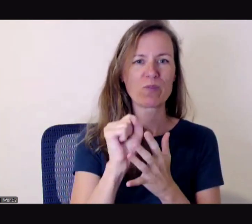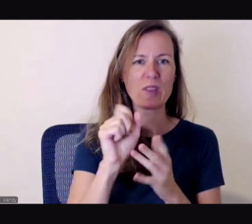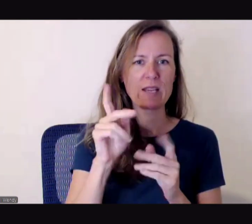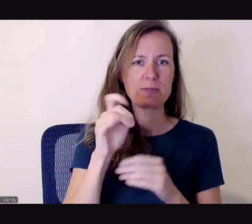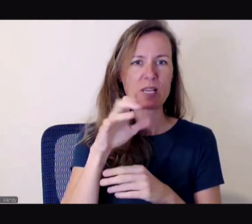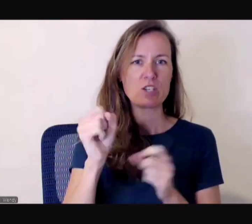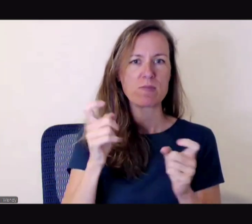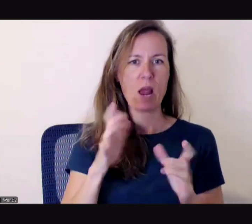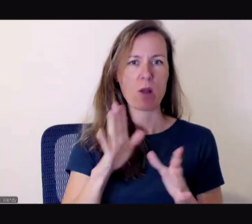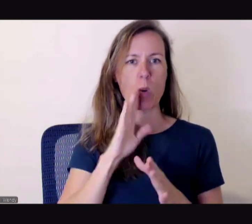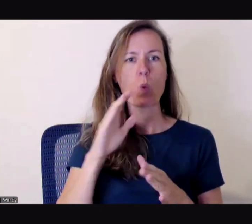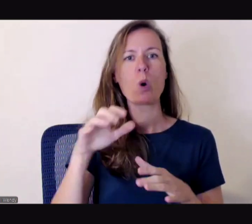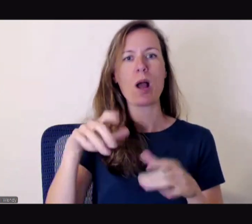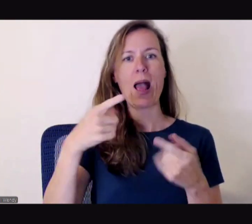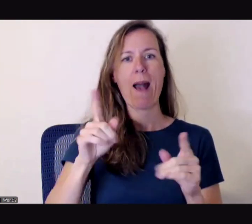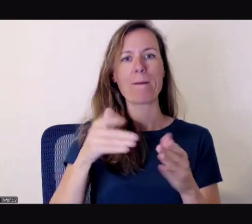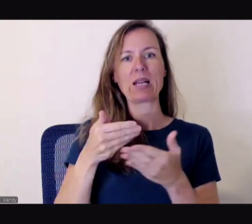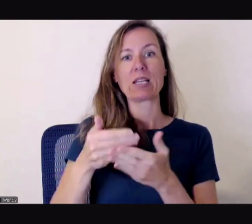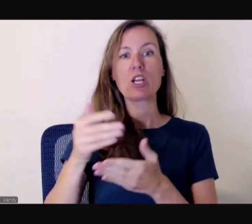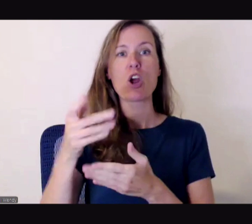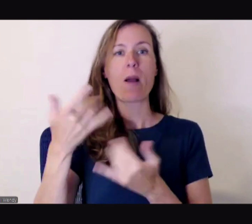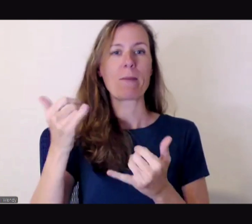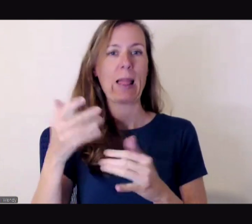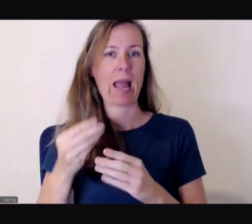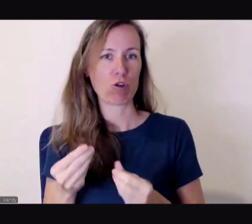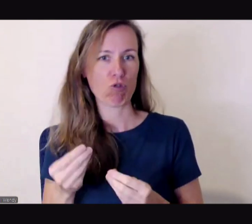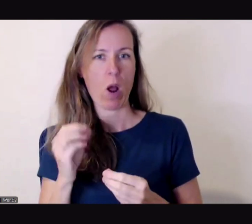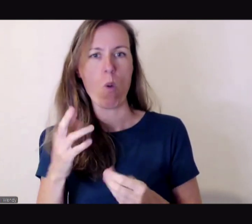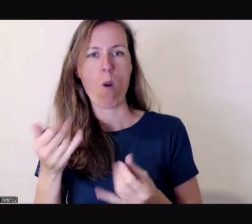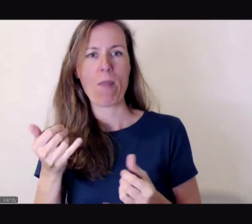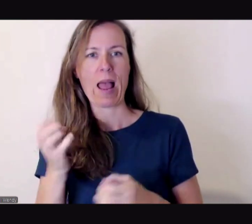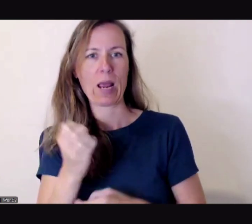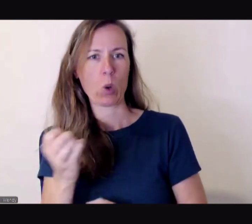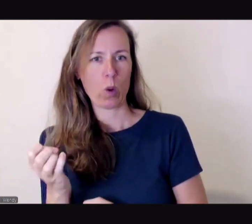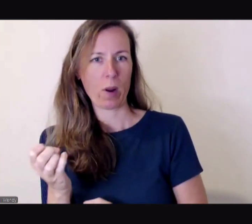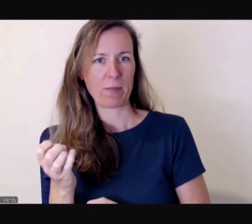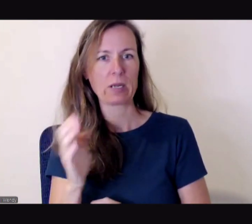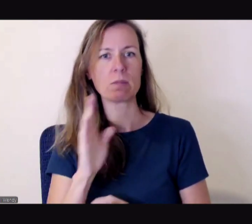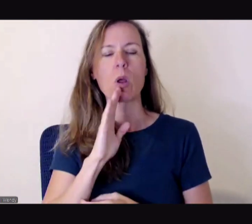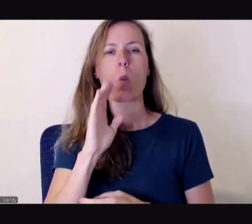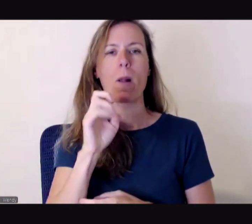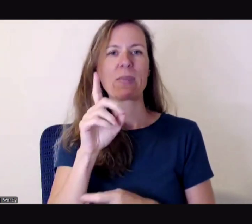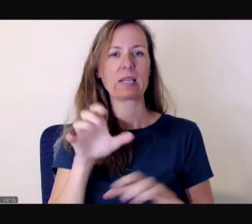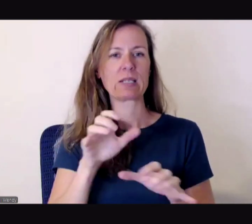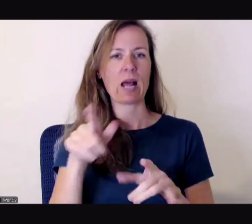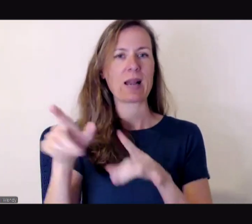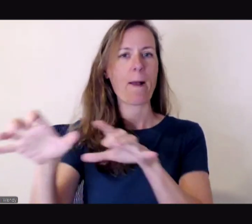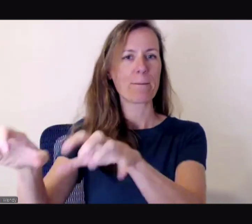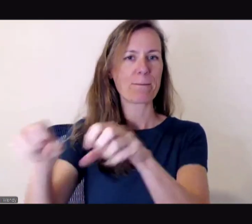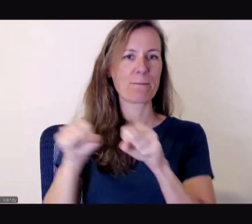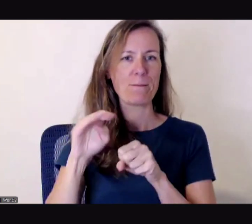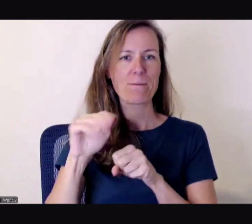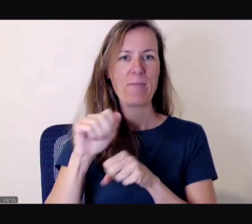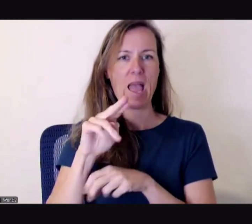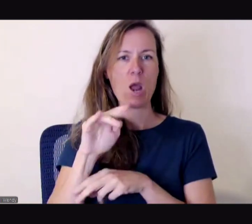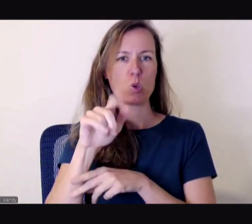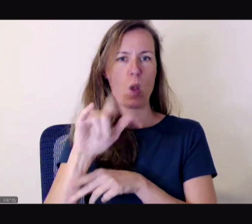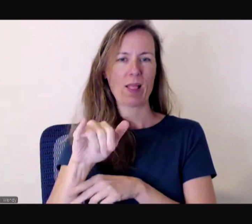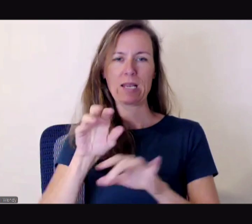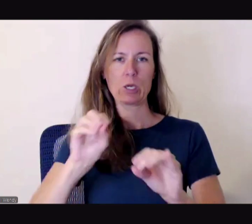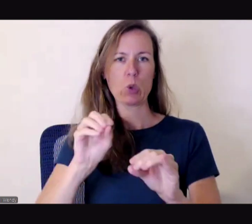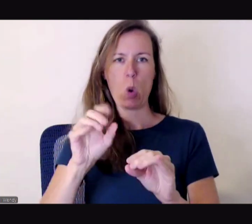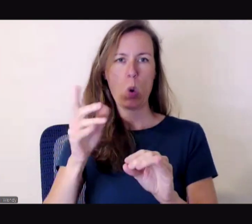2-year effort and supported in part by the National Fish and Wildlife Foundation Chesapeake Bay Program